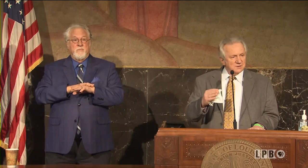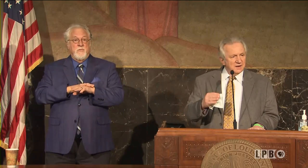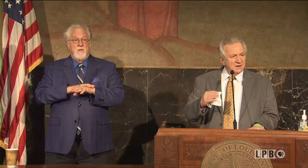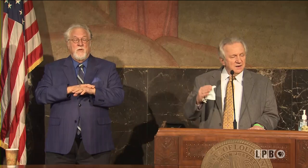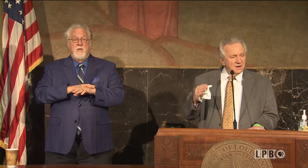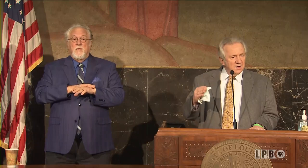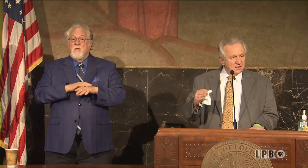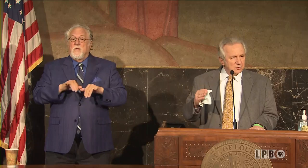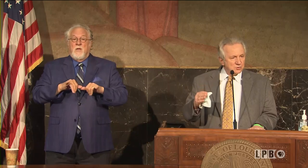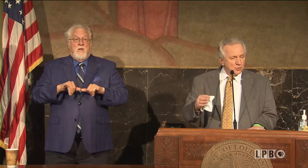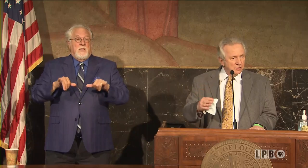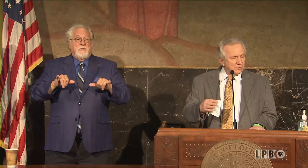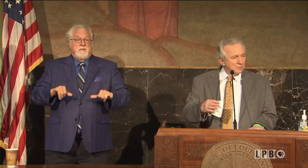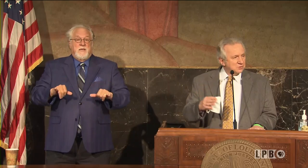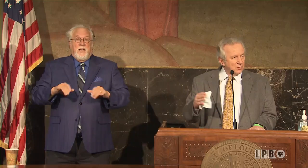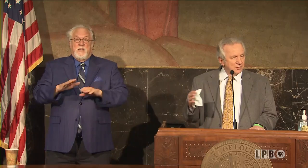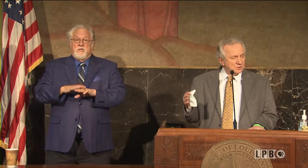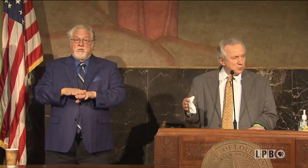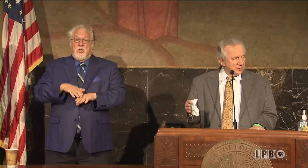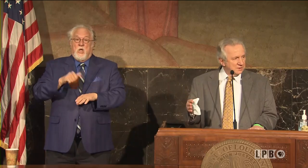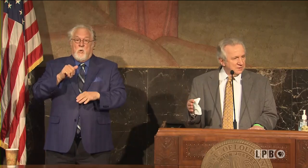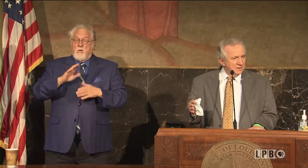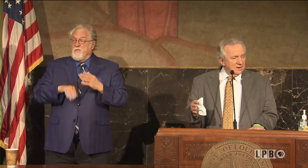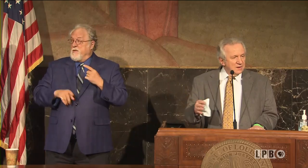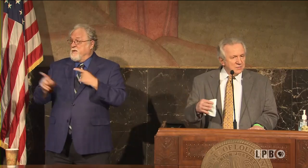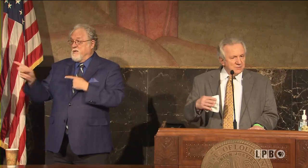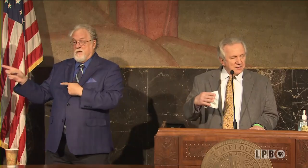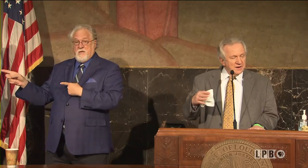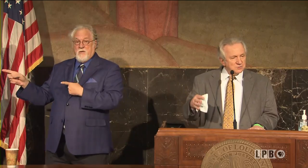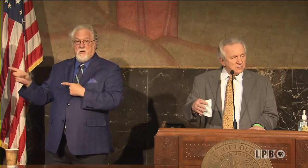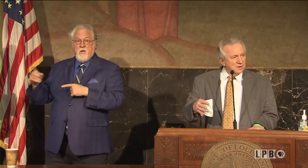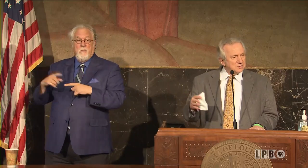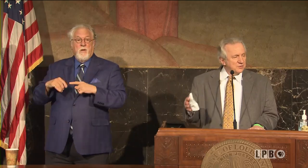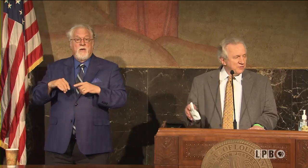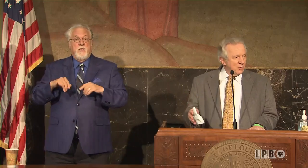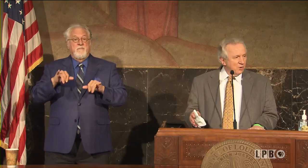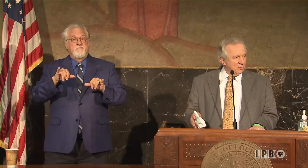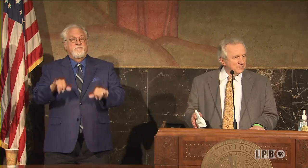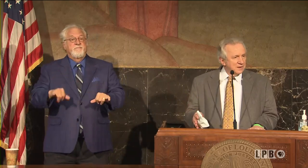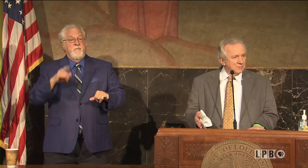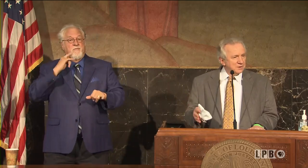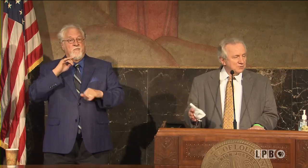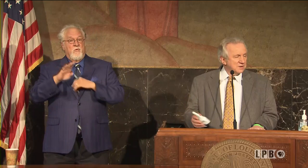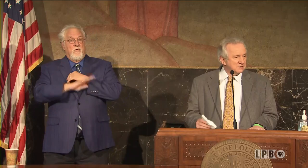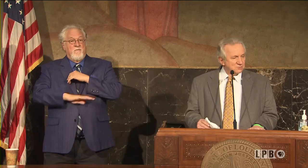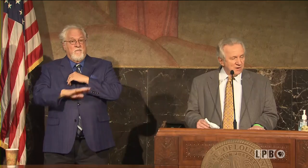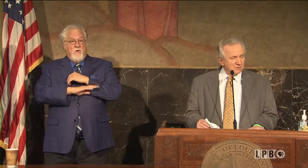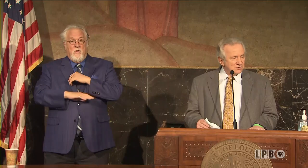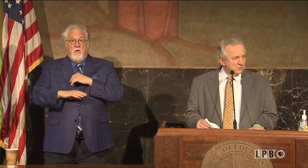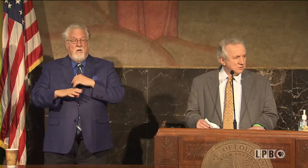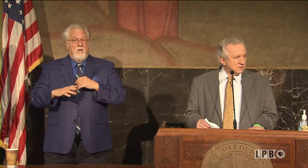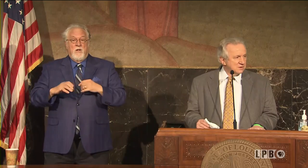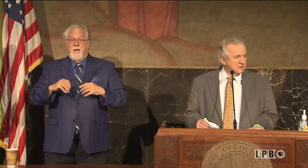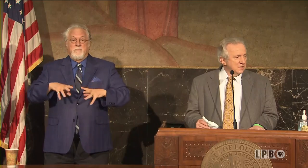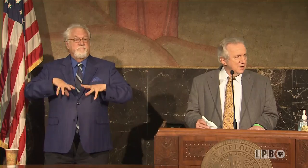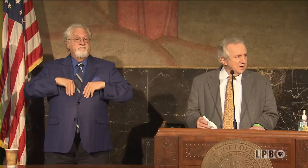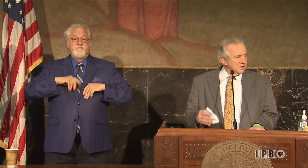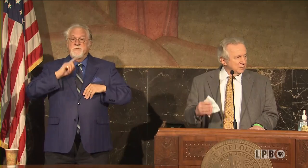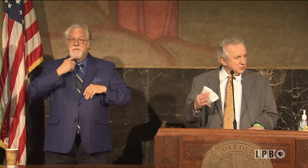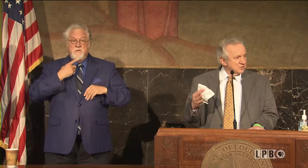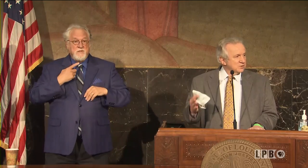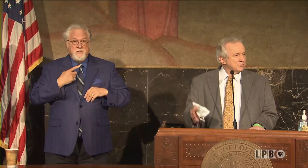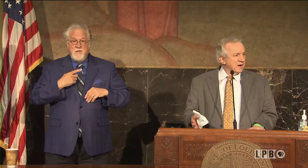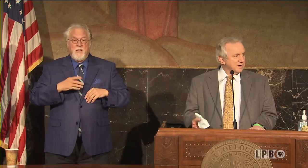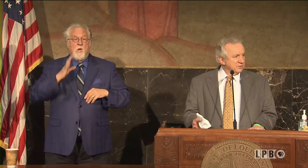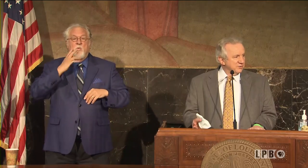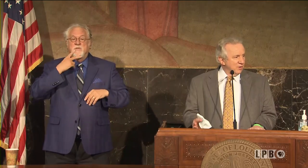may stay a little slower than what we saw in the spring, but if it hangs around to the fall and we don't take this virus seriously,